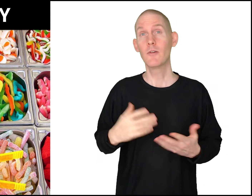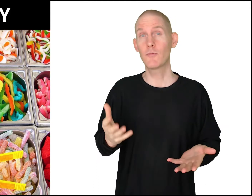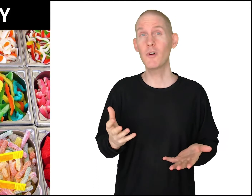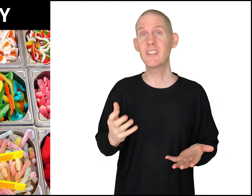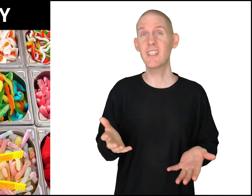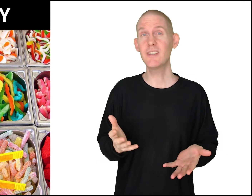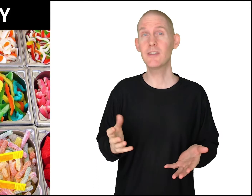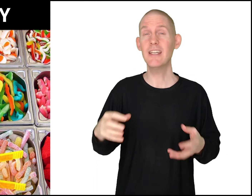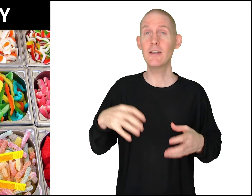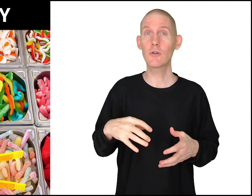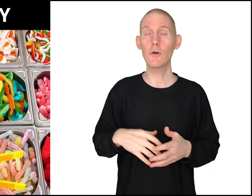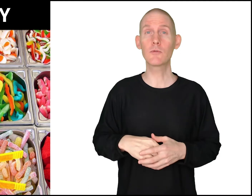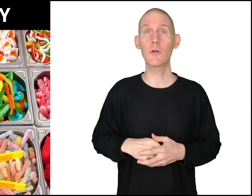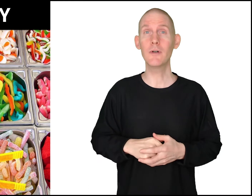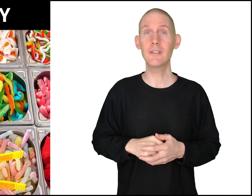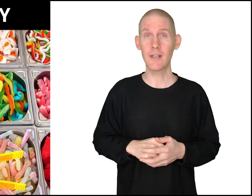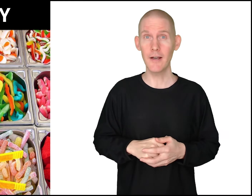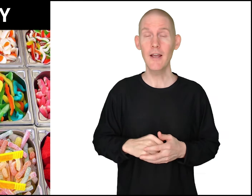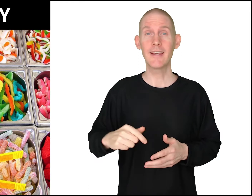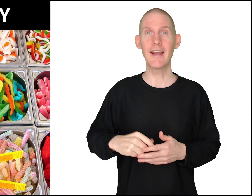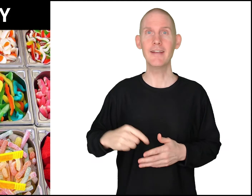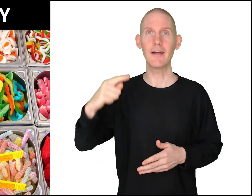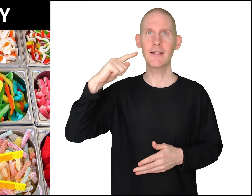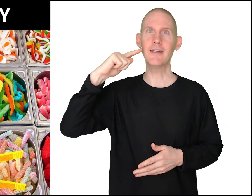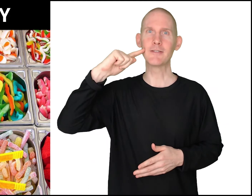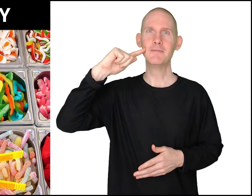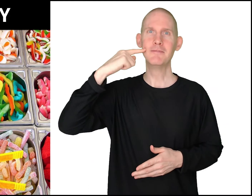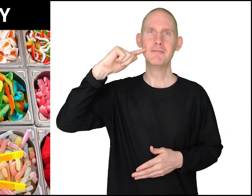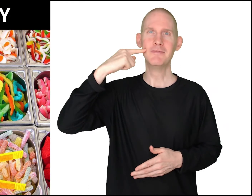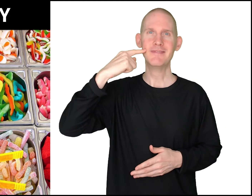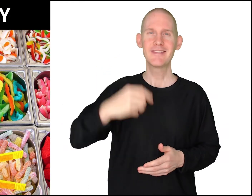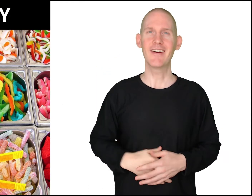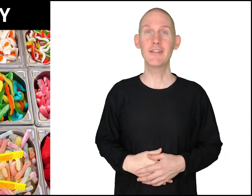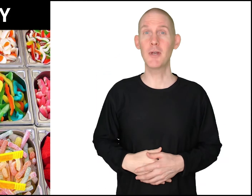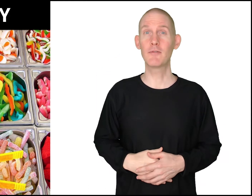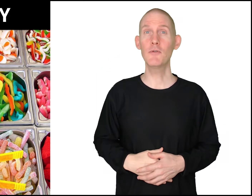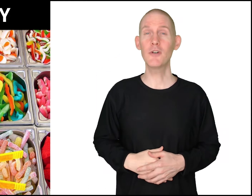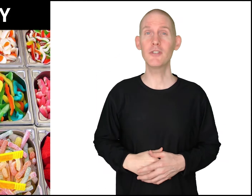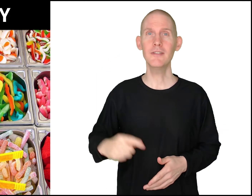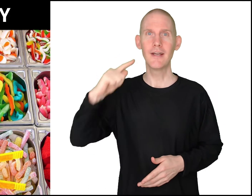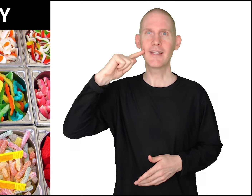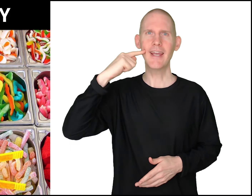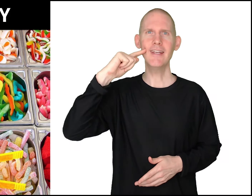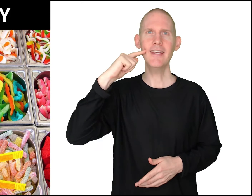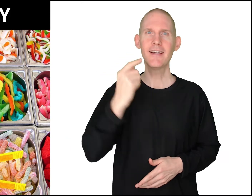For consistency in this course, we're going to sign candy like this. All right, so we have 2 versions, candy